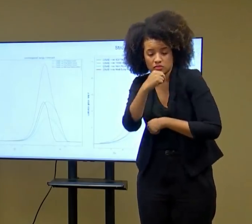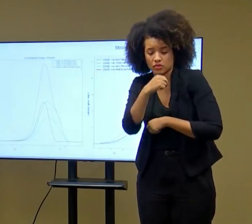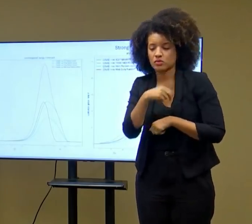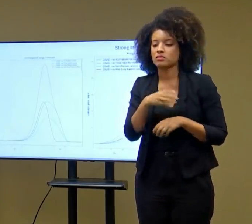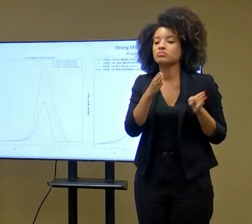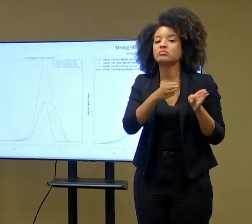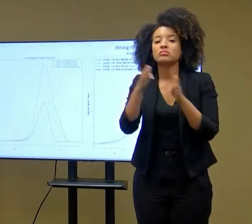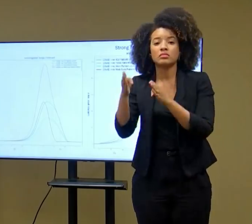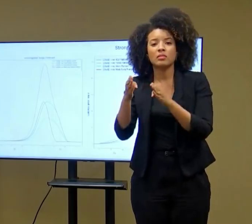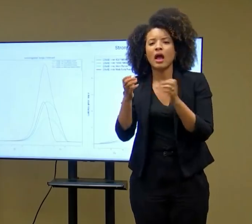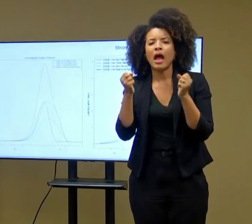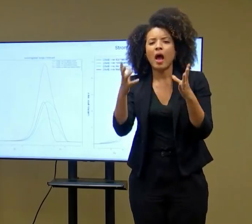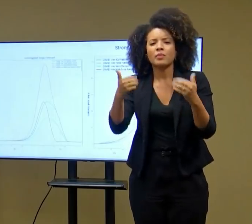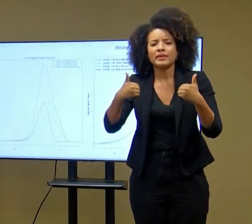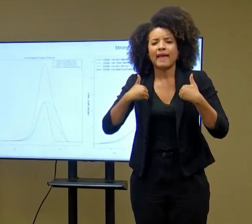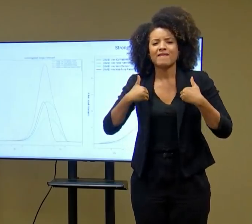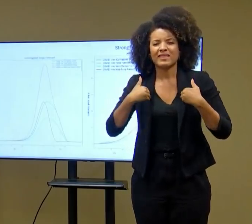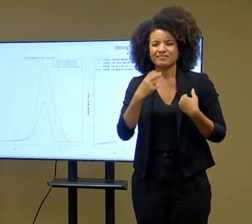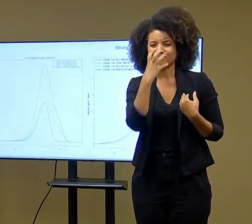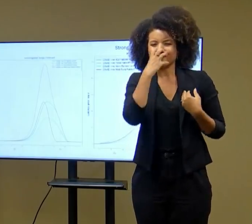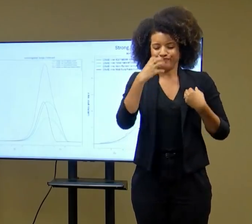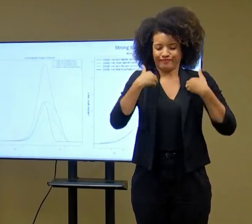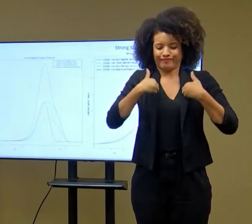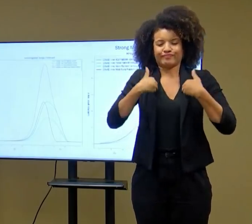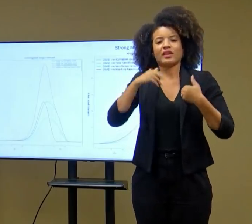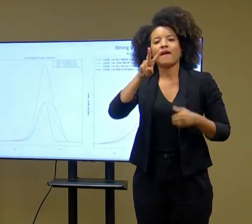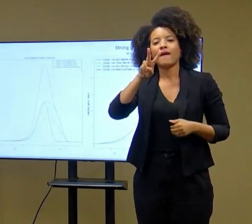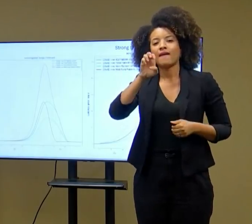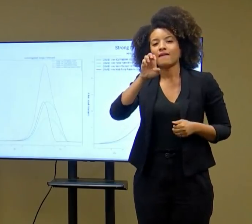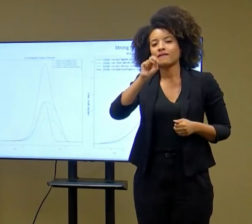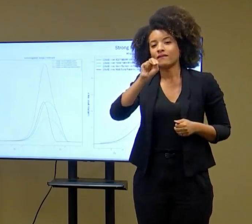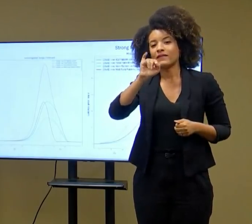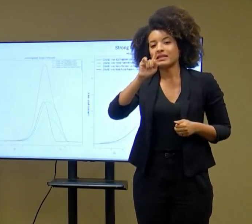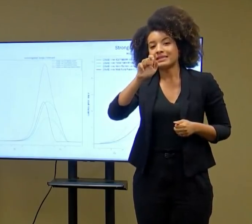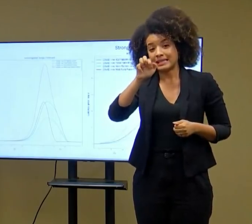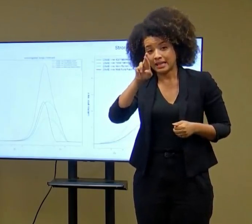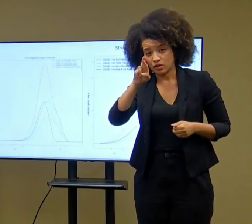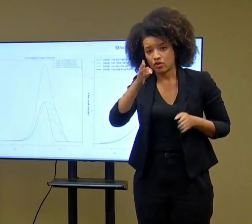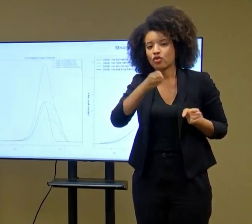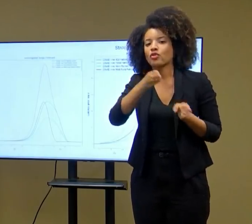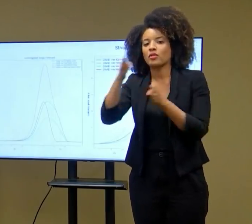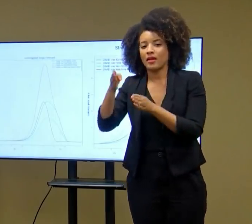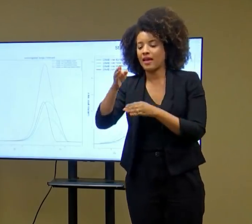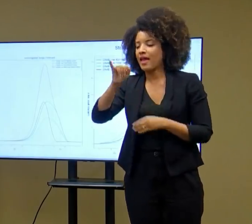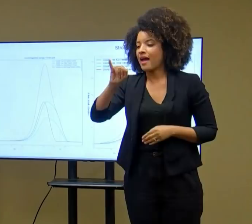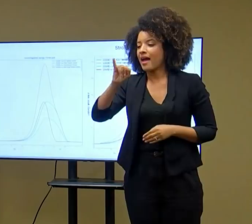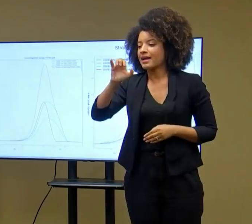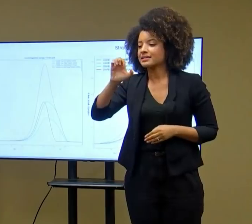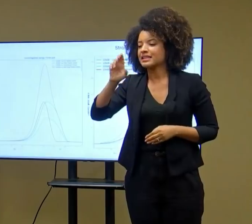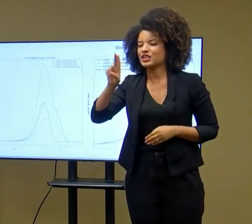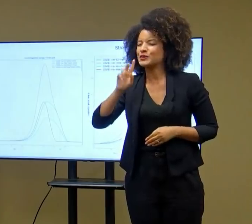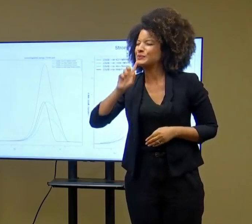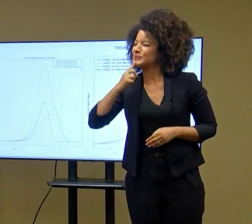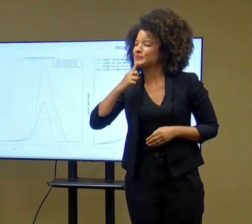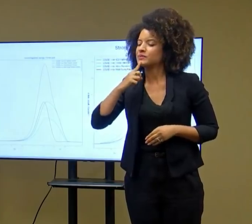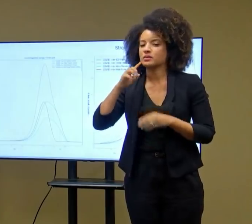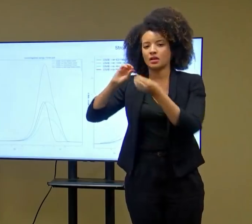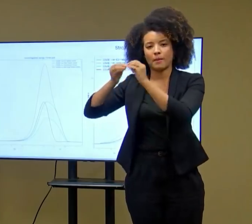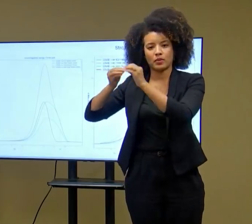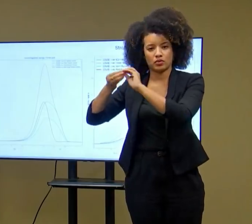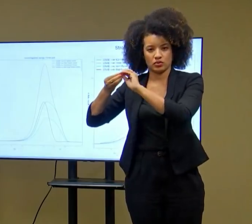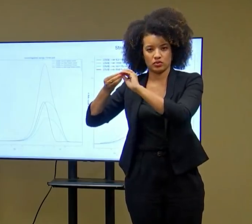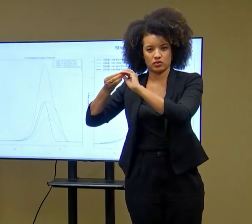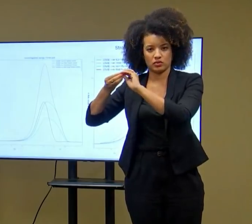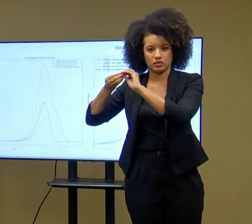shows ventilation needs, and ICU numbers. And so